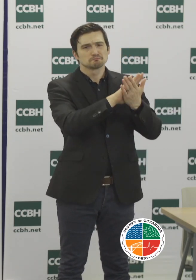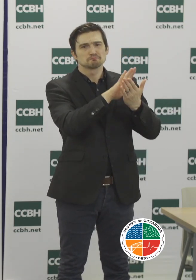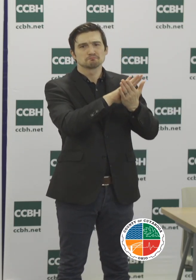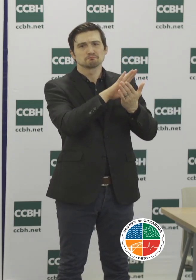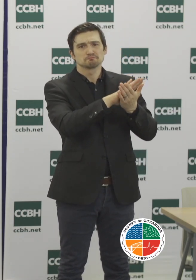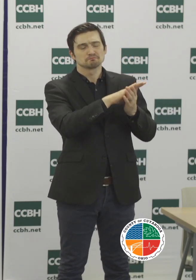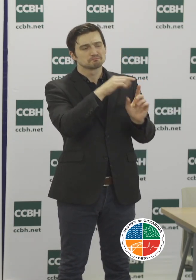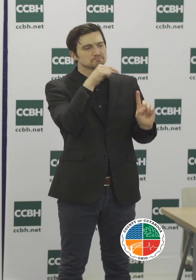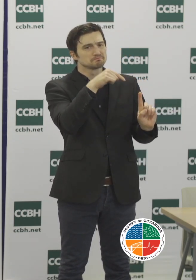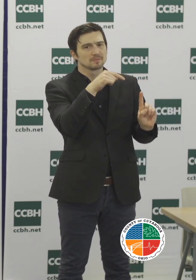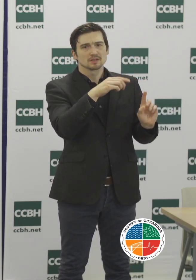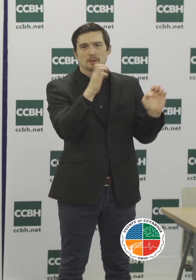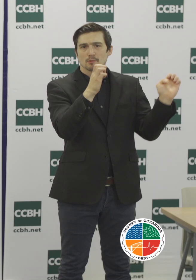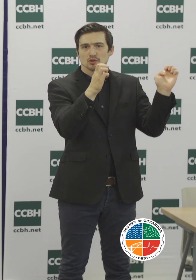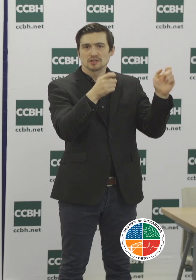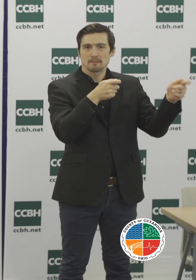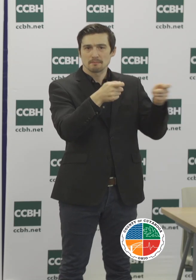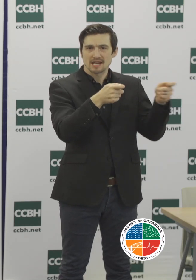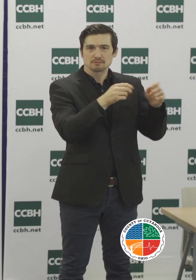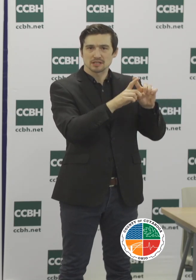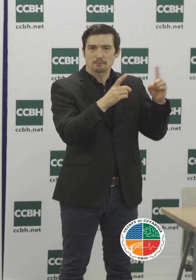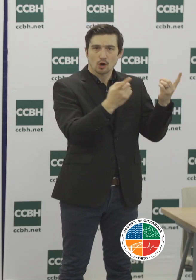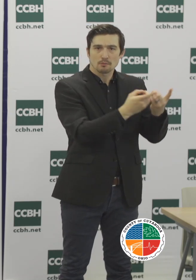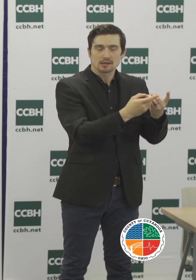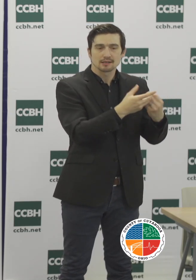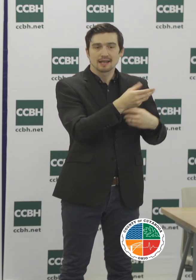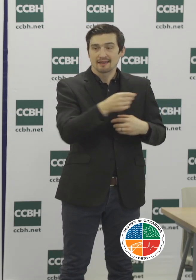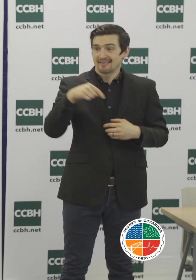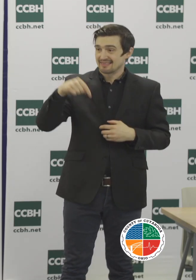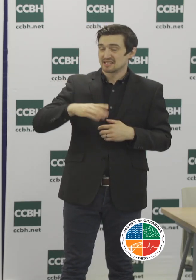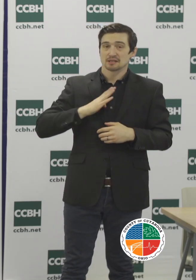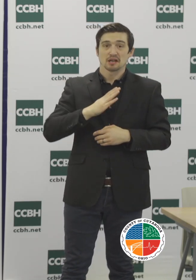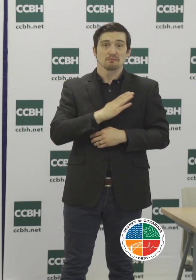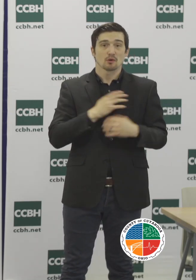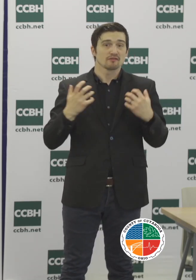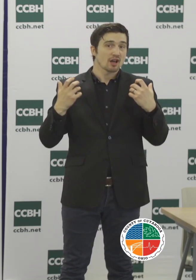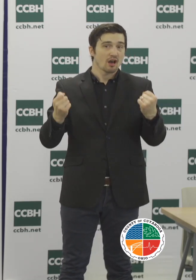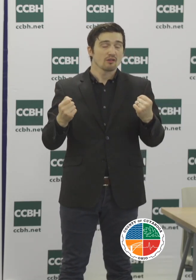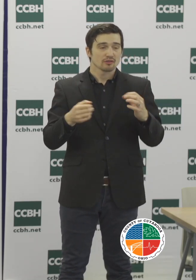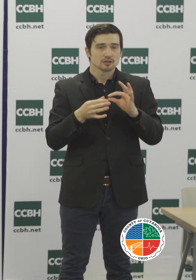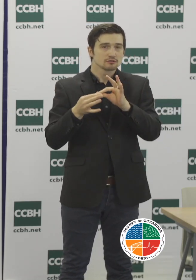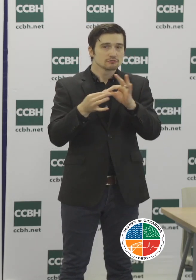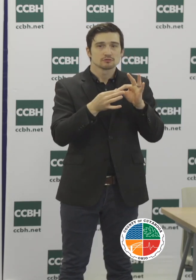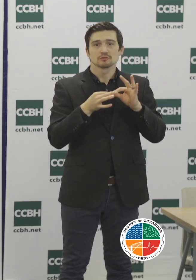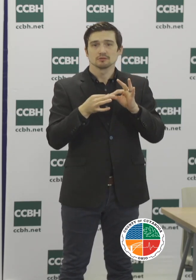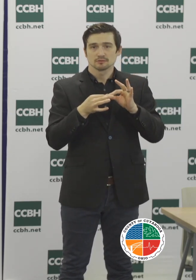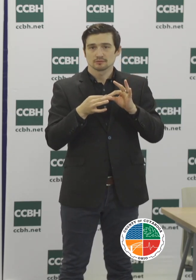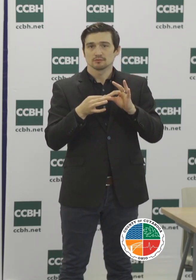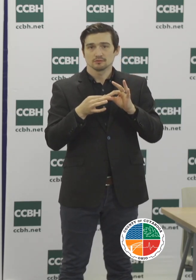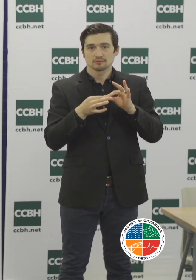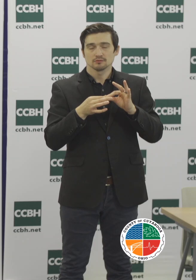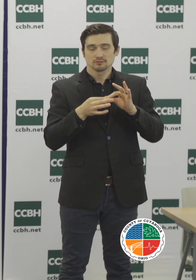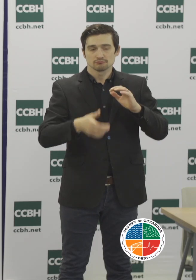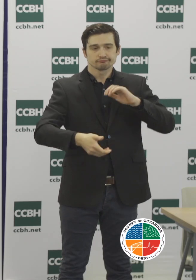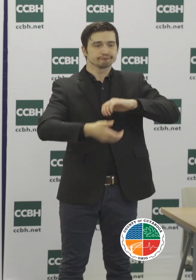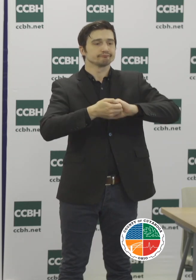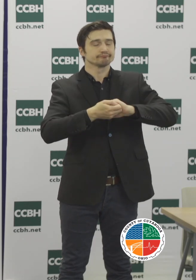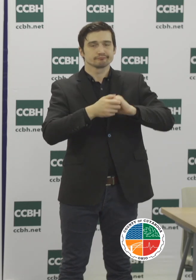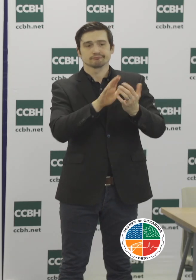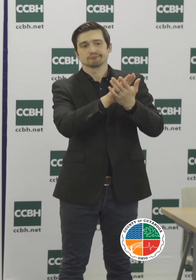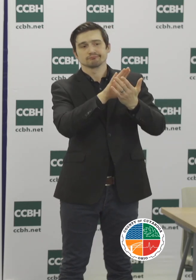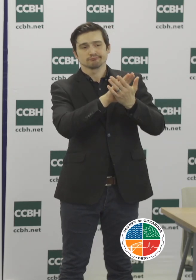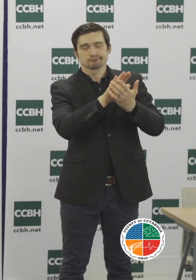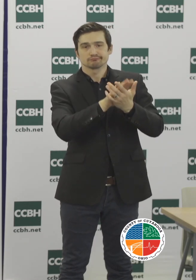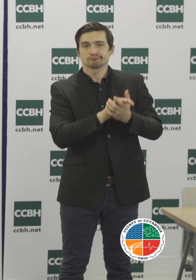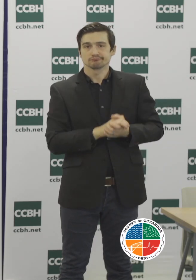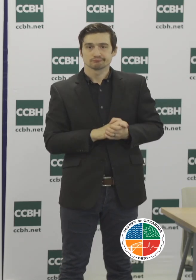done between our emergency management department and this Board of Health on this matter. I want to say that a